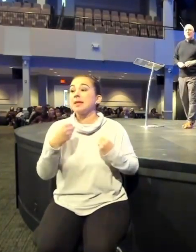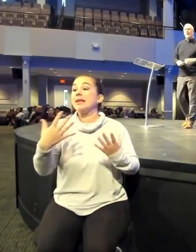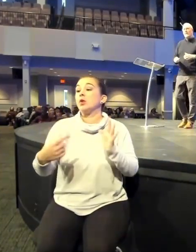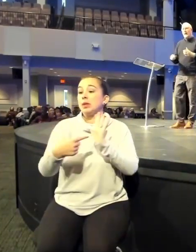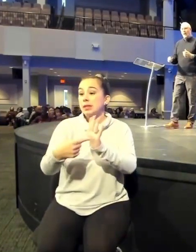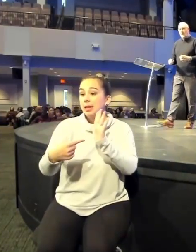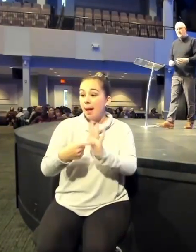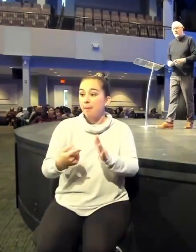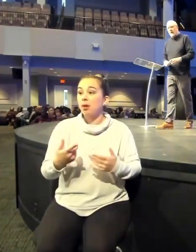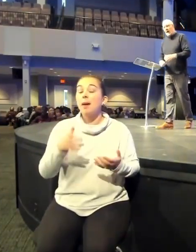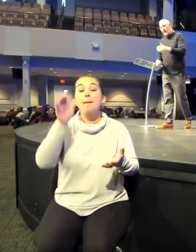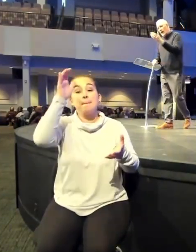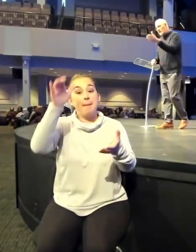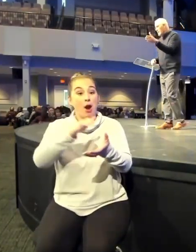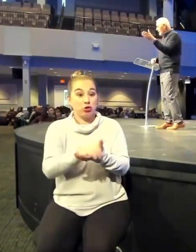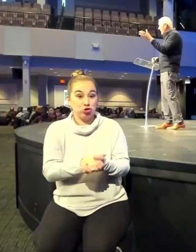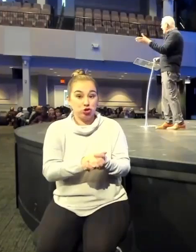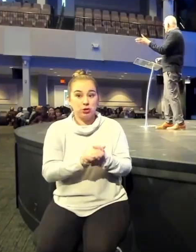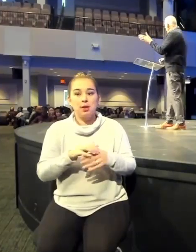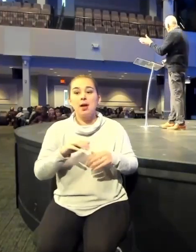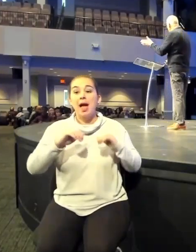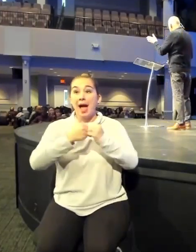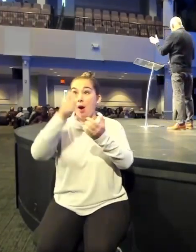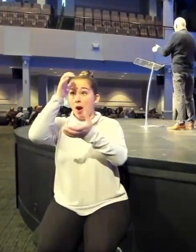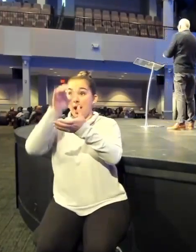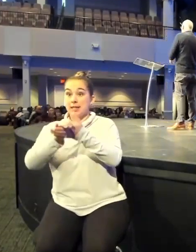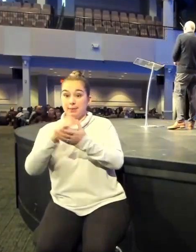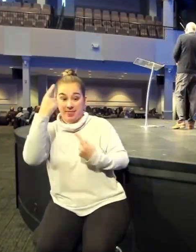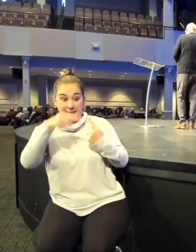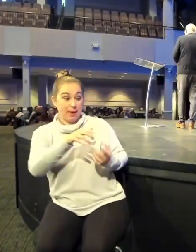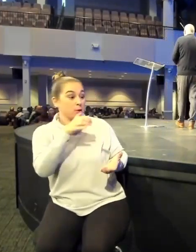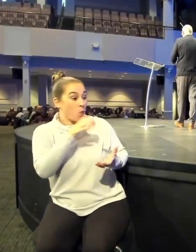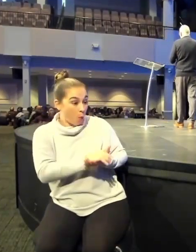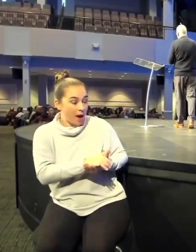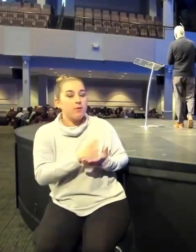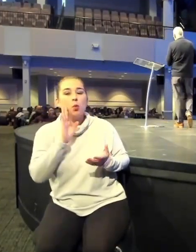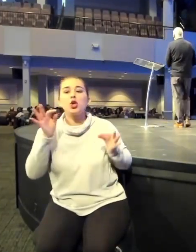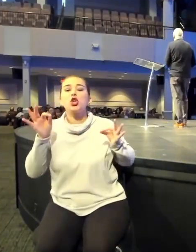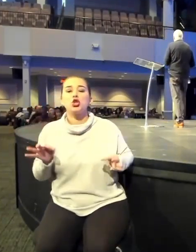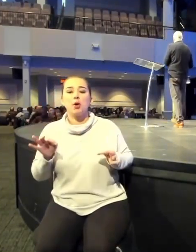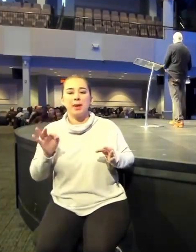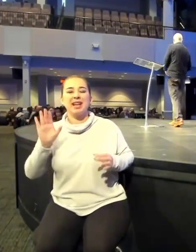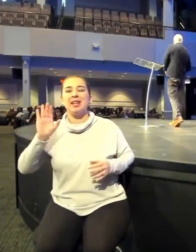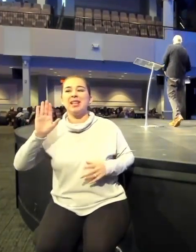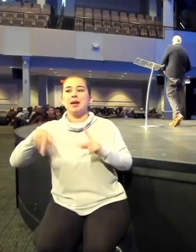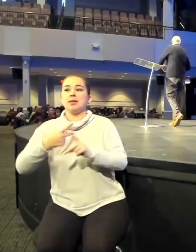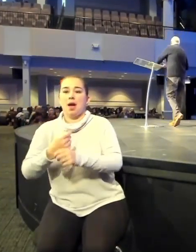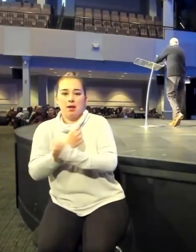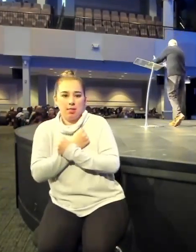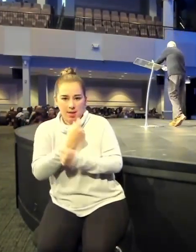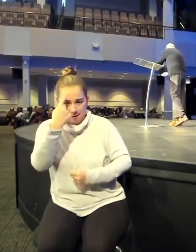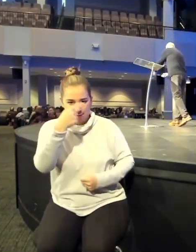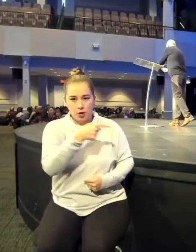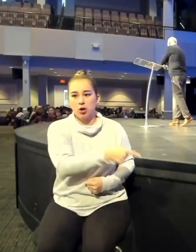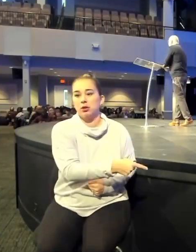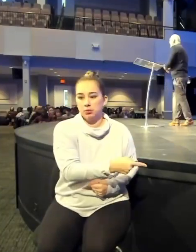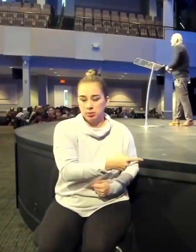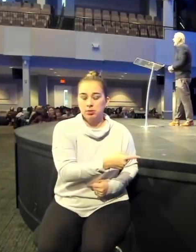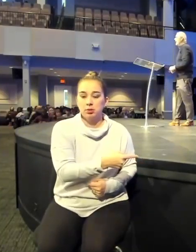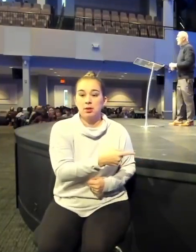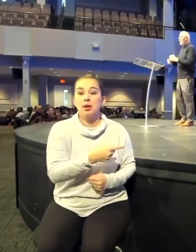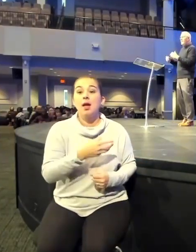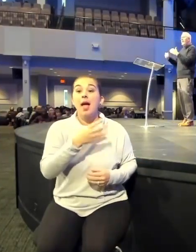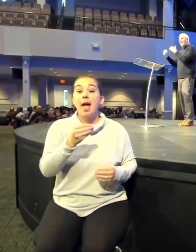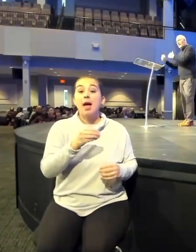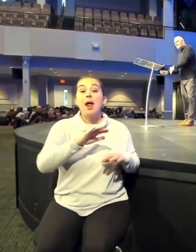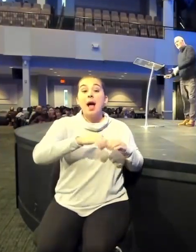of this would be in a marriage. How a husband thinks about his wife will determine the kind of love that husband will have toward his wife.